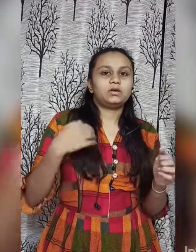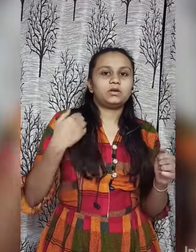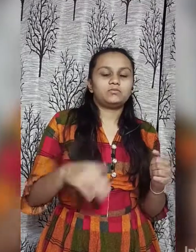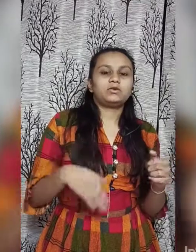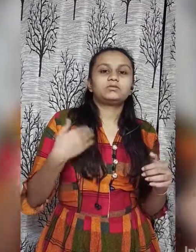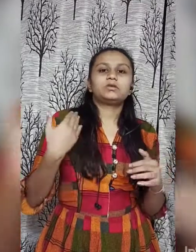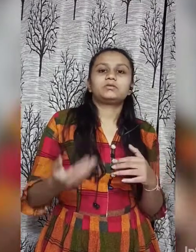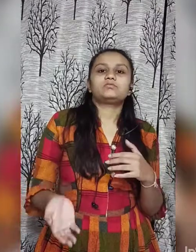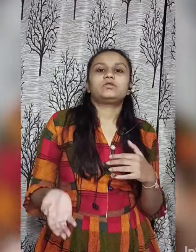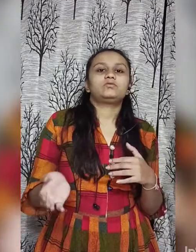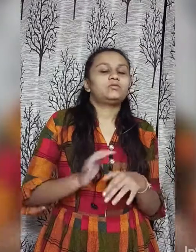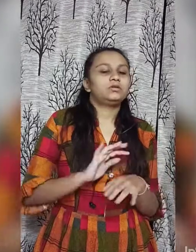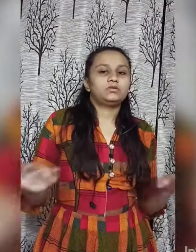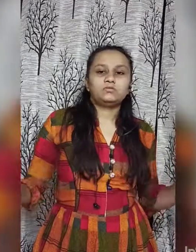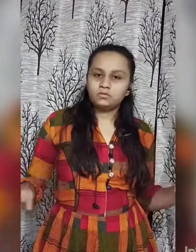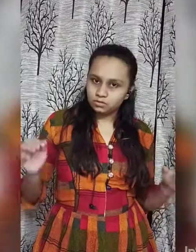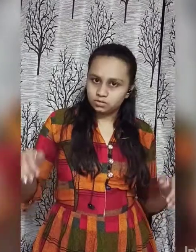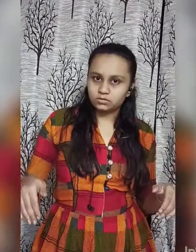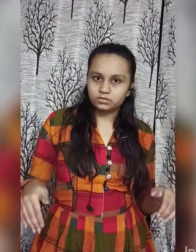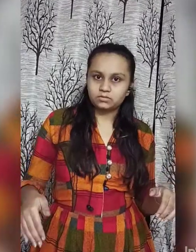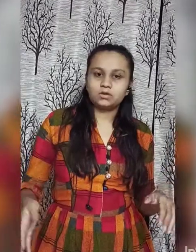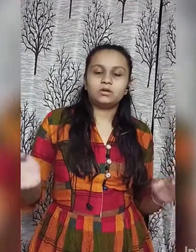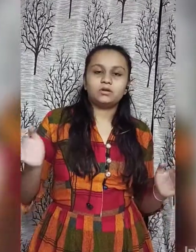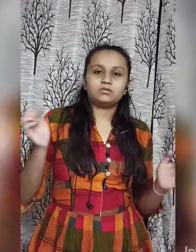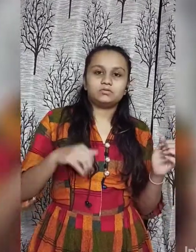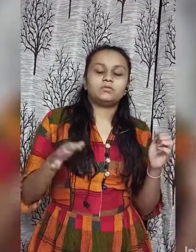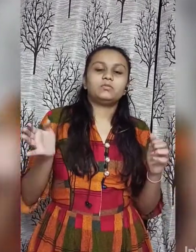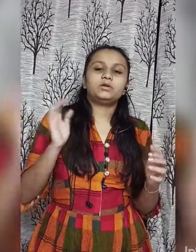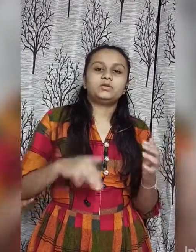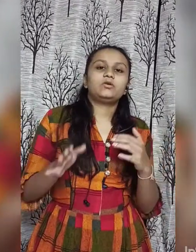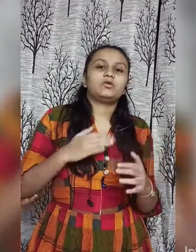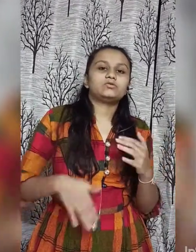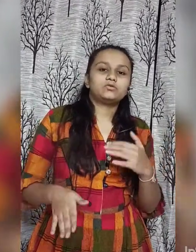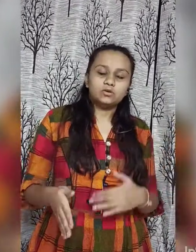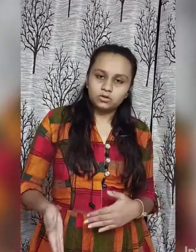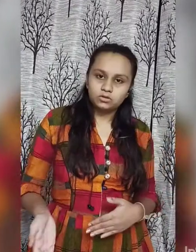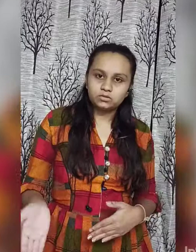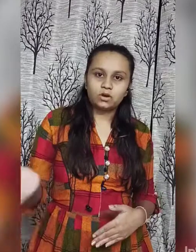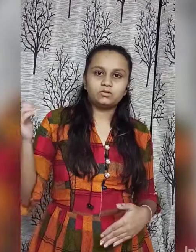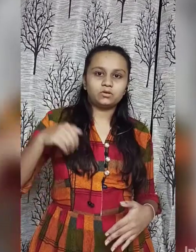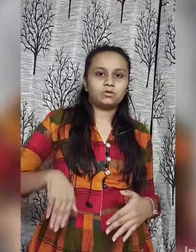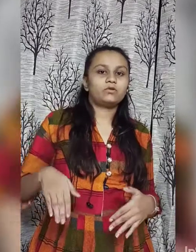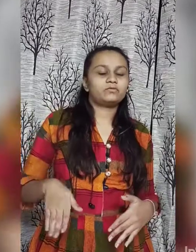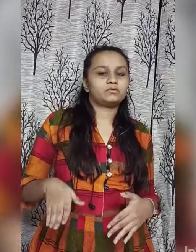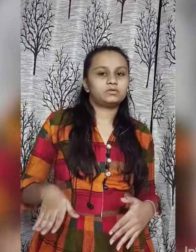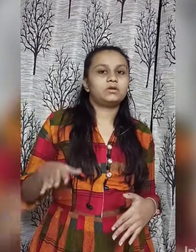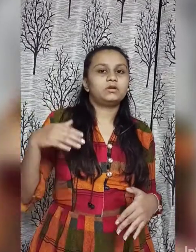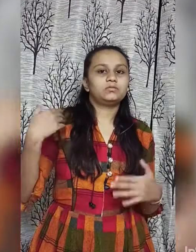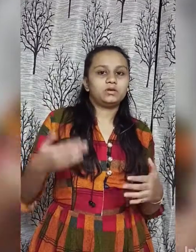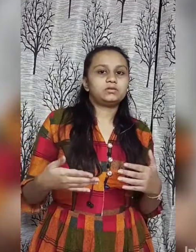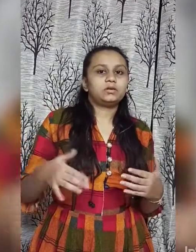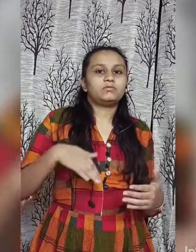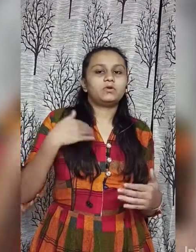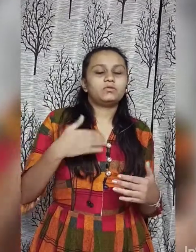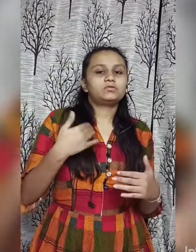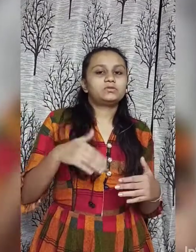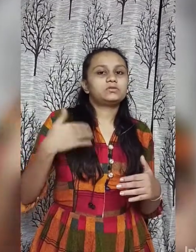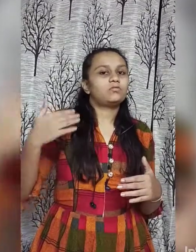industries, production is not only against consumers' orders but even against a stock order. That is, producing